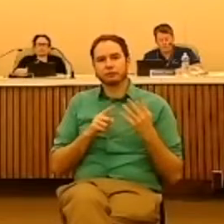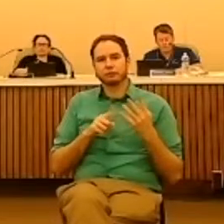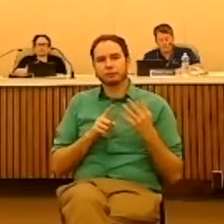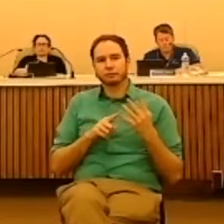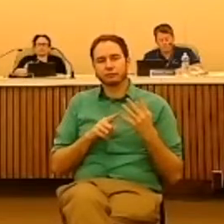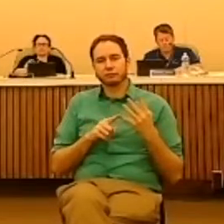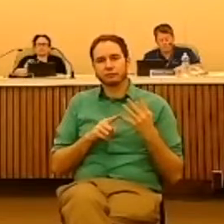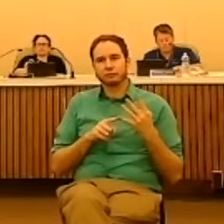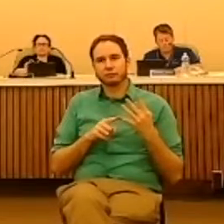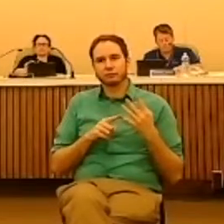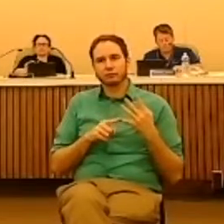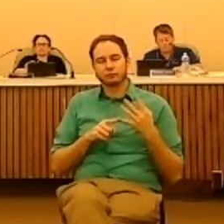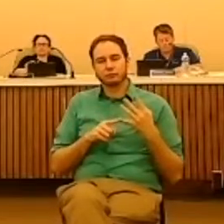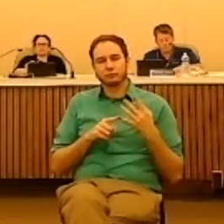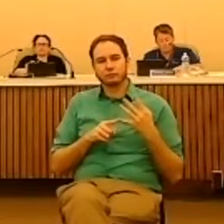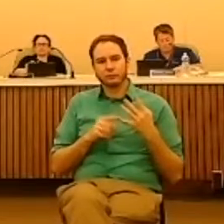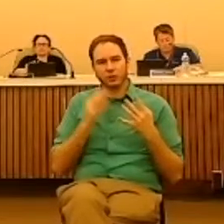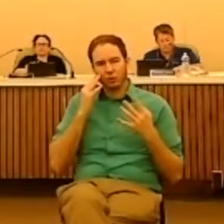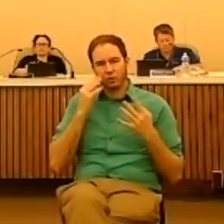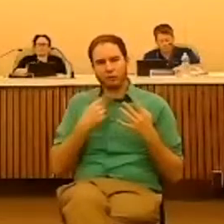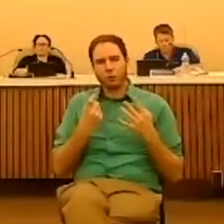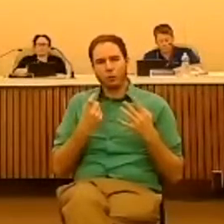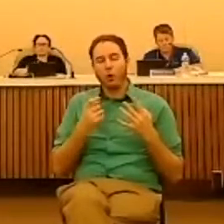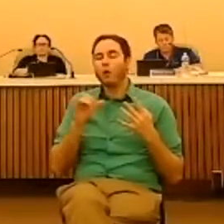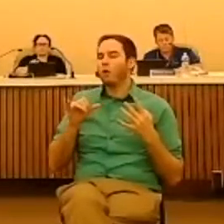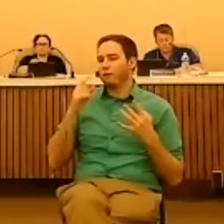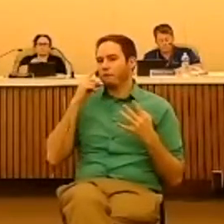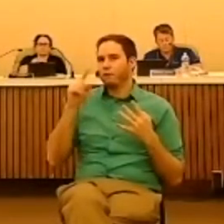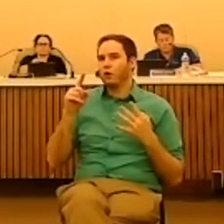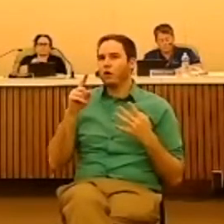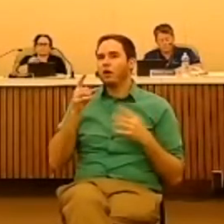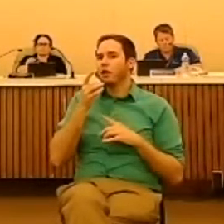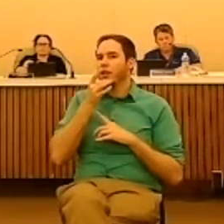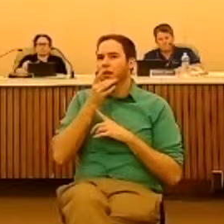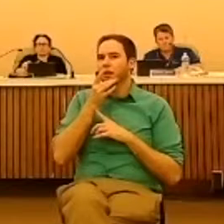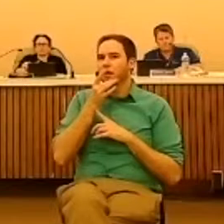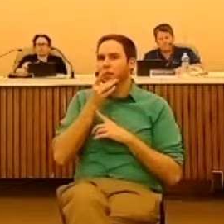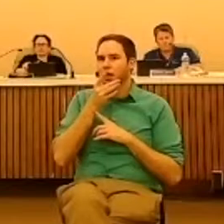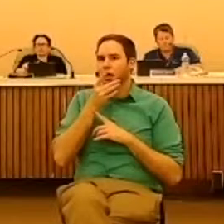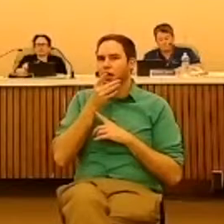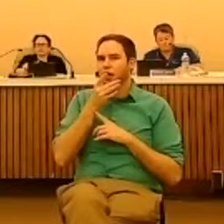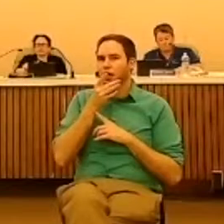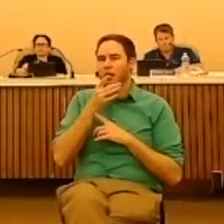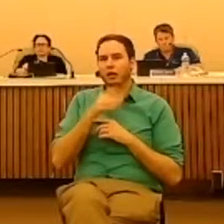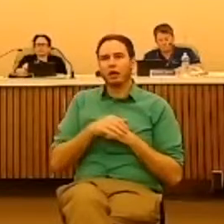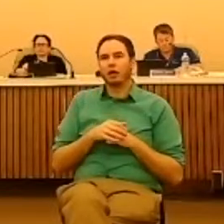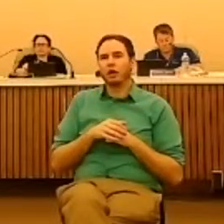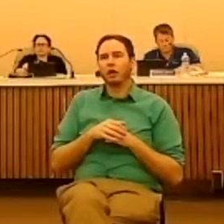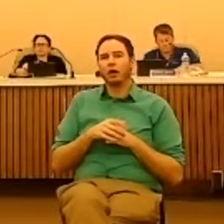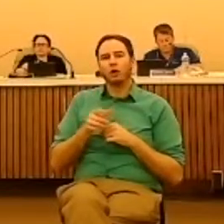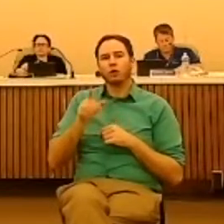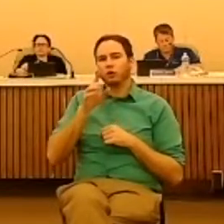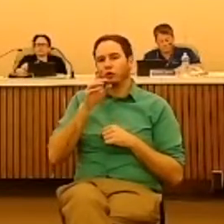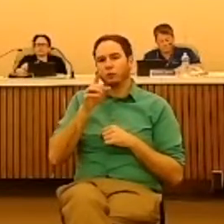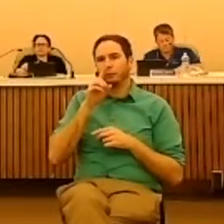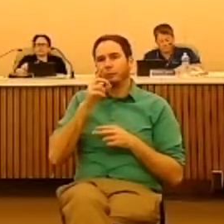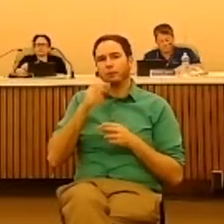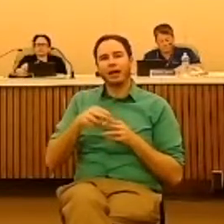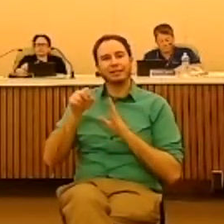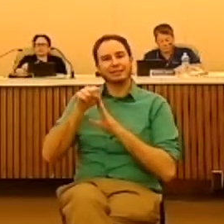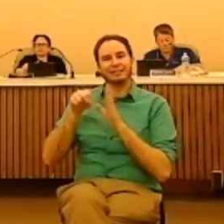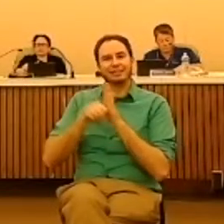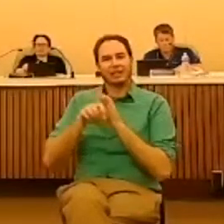let's see, I had one other note on here. Oh, for the light, I don't know if I mentioned that when I started. When you talk to the